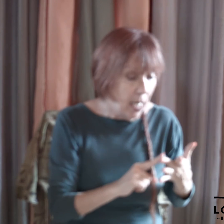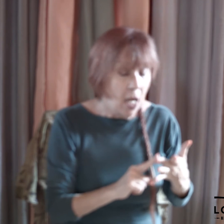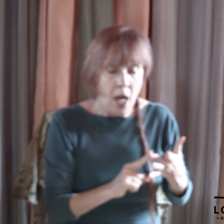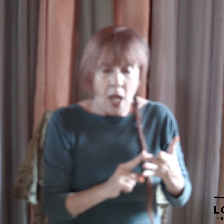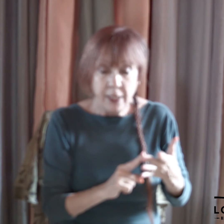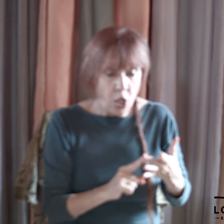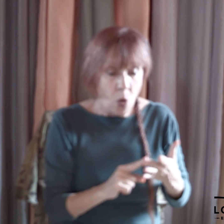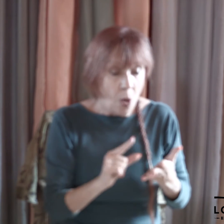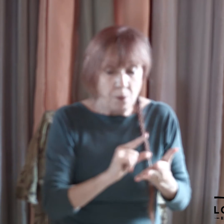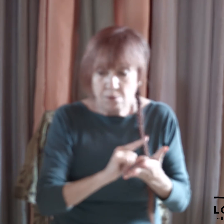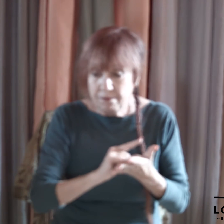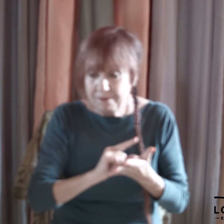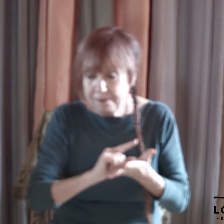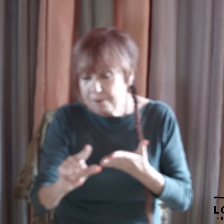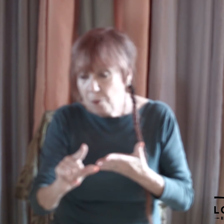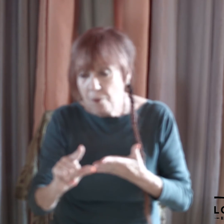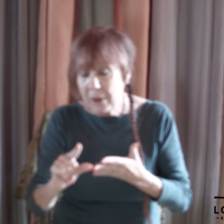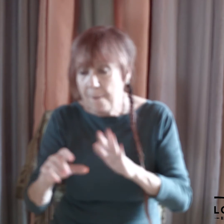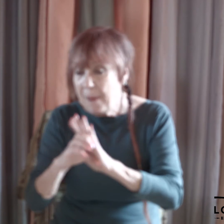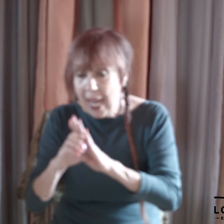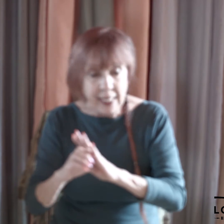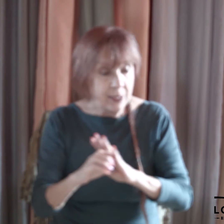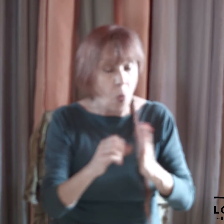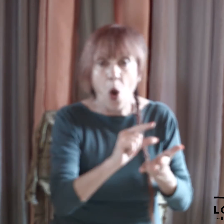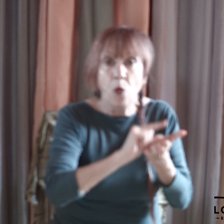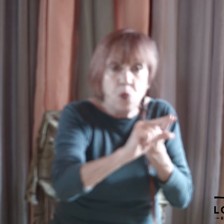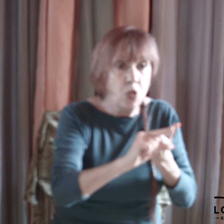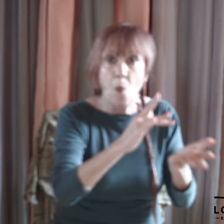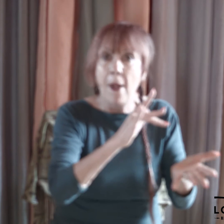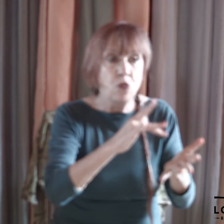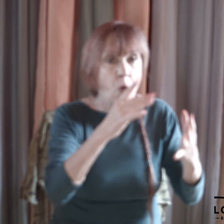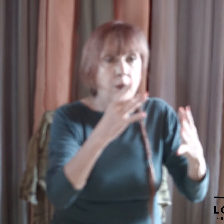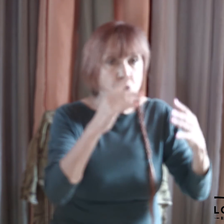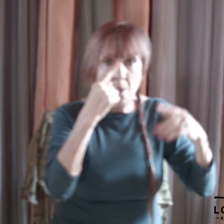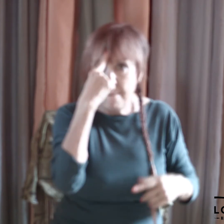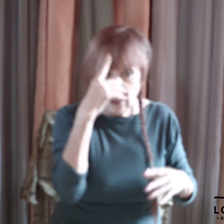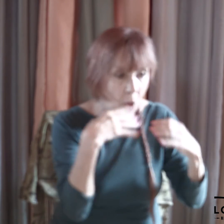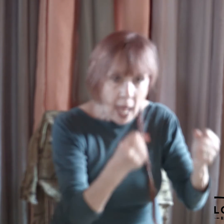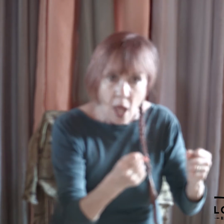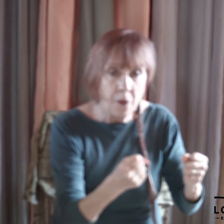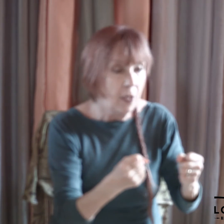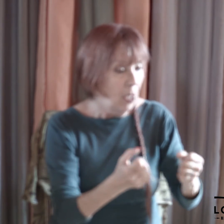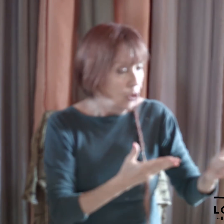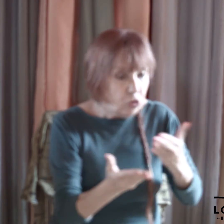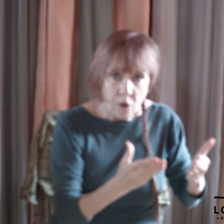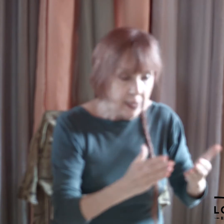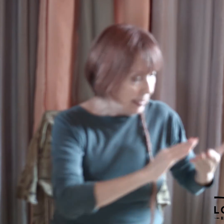law enforcement rather than mental health services in the community, how we fund